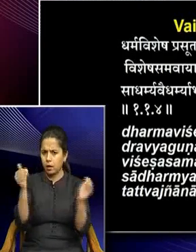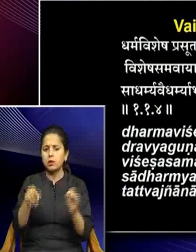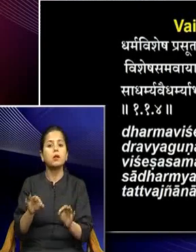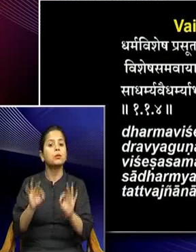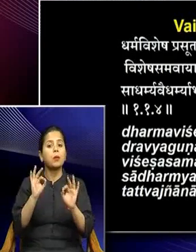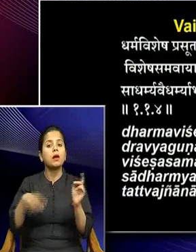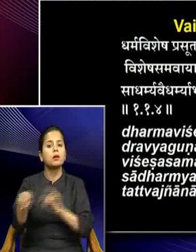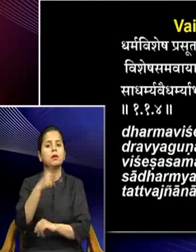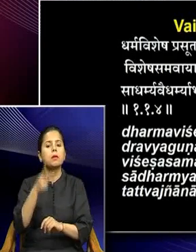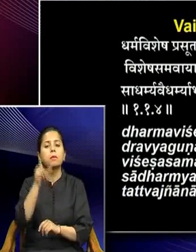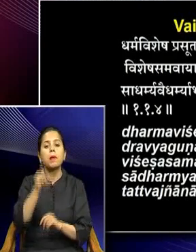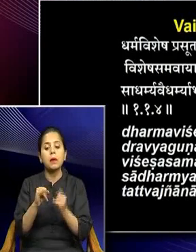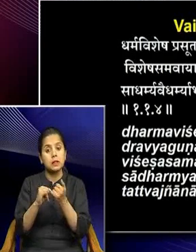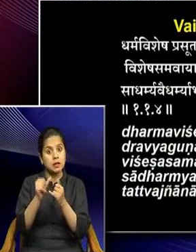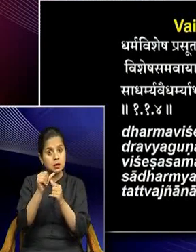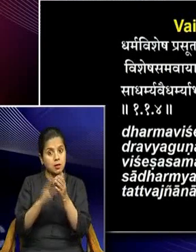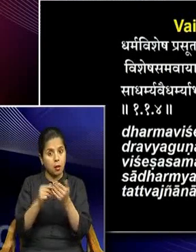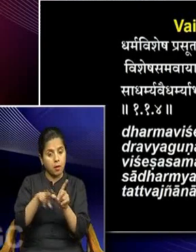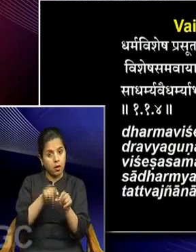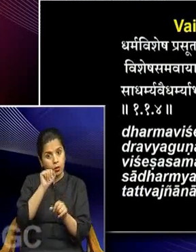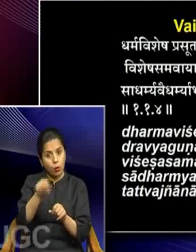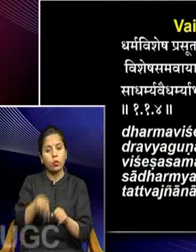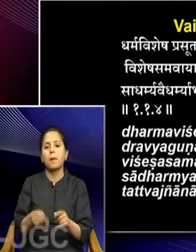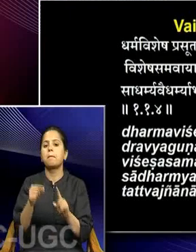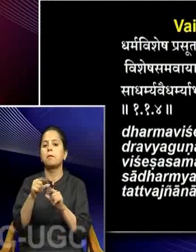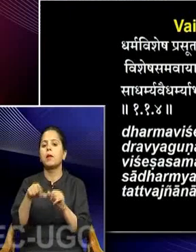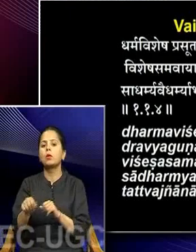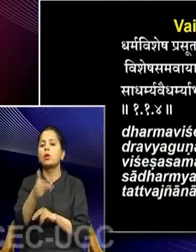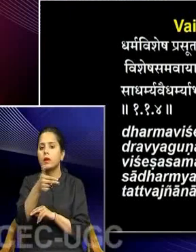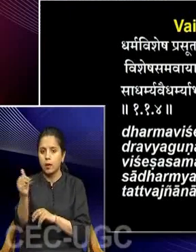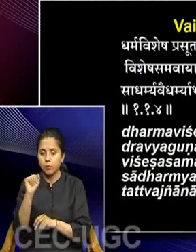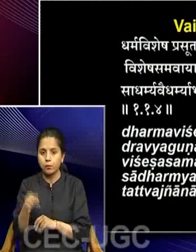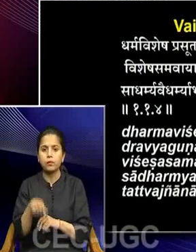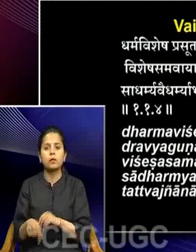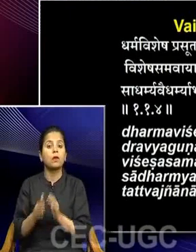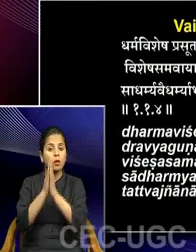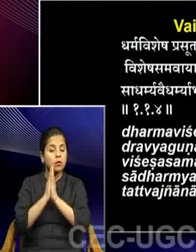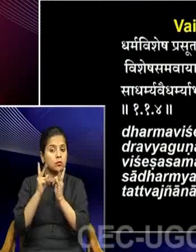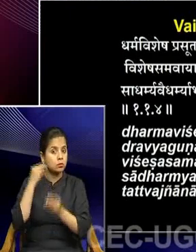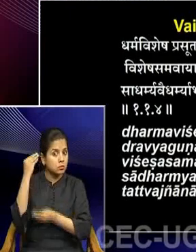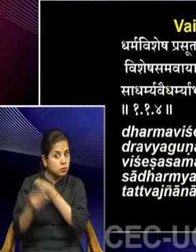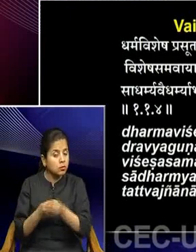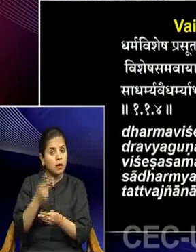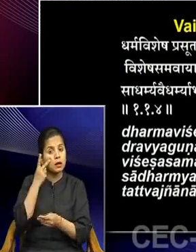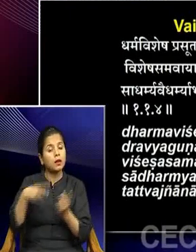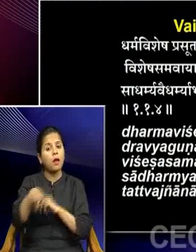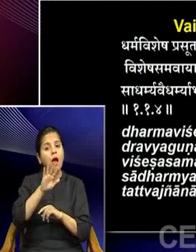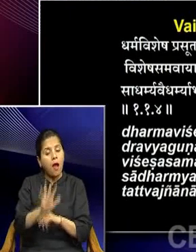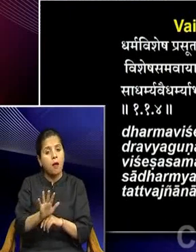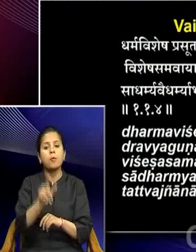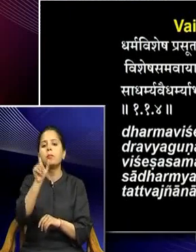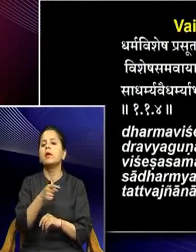Vishesh Samavayanam Padarthanam Sadharmya Vaidharmyabhyam